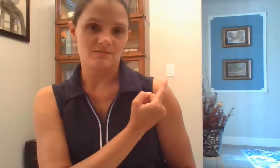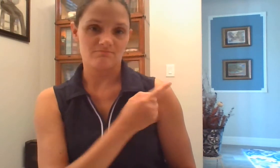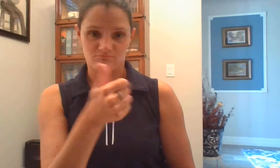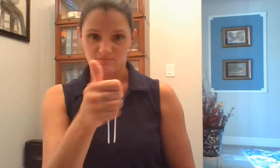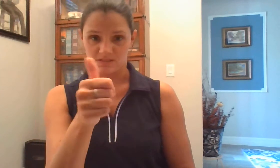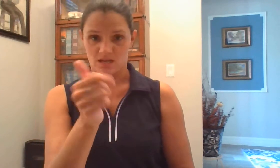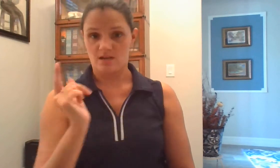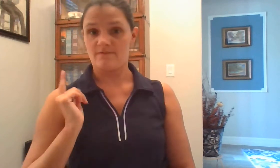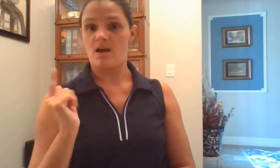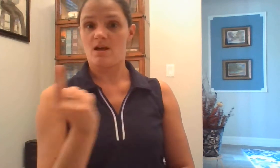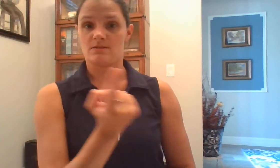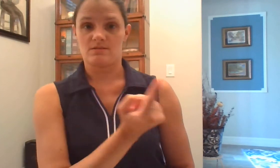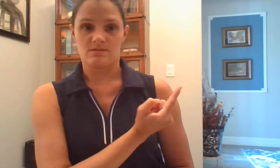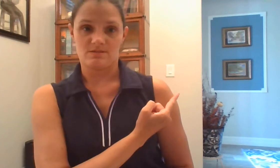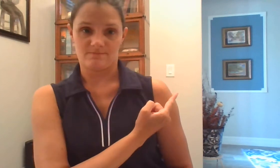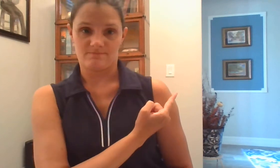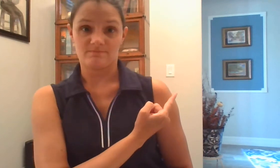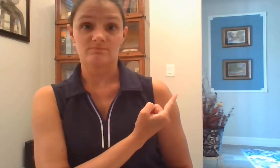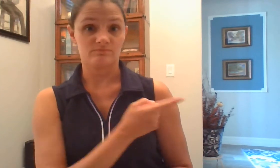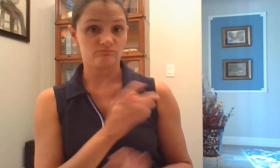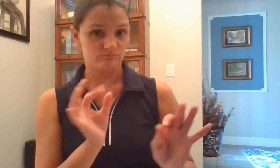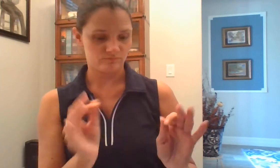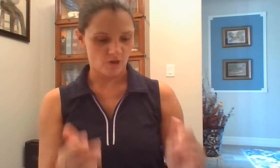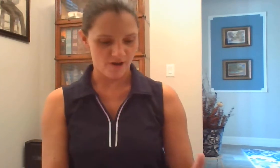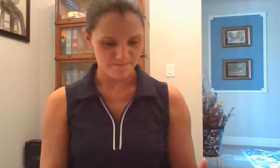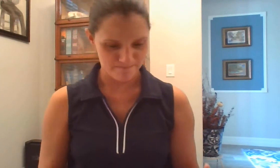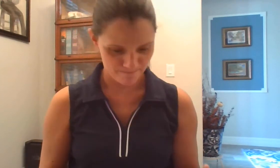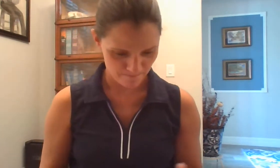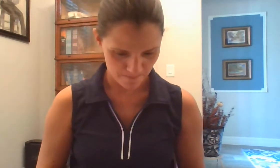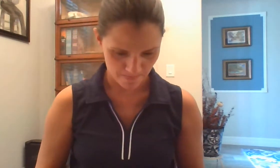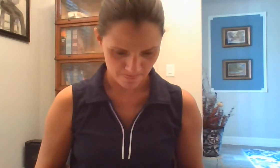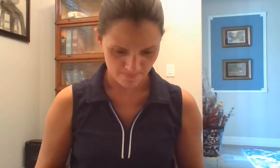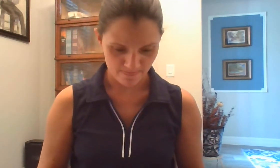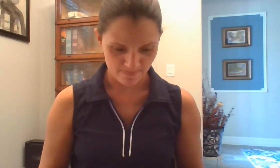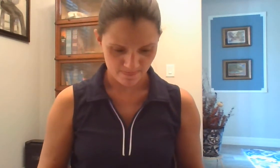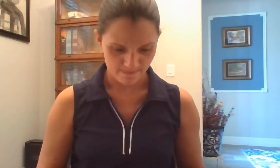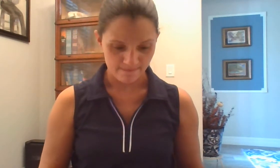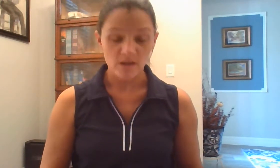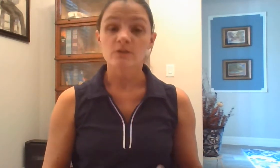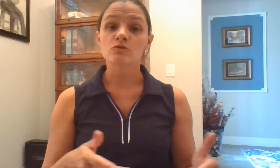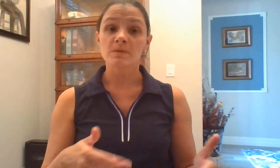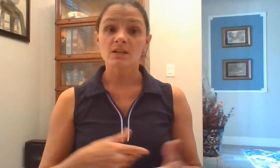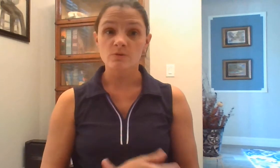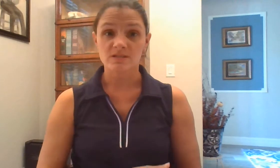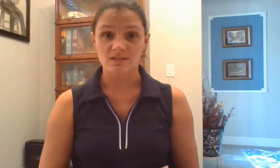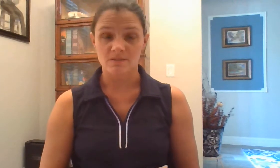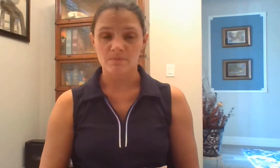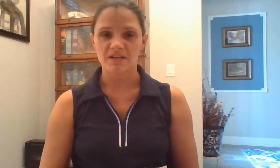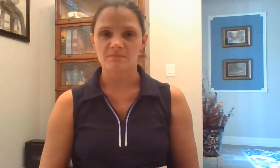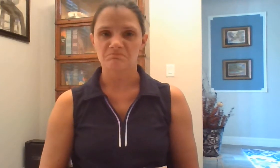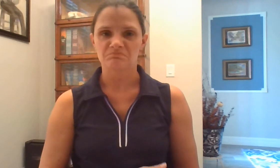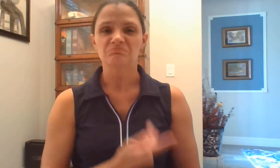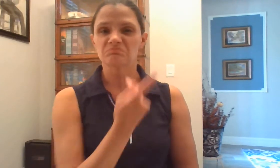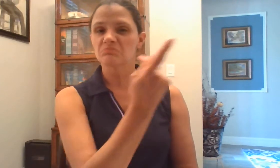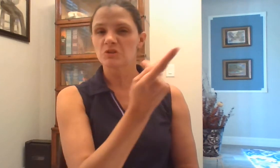all right to be close to somebody the